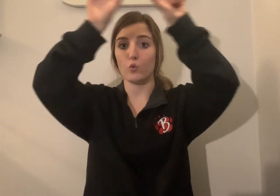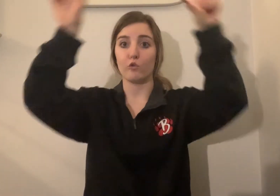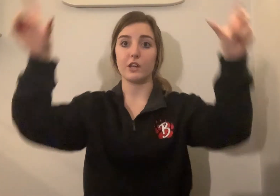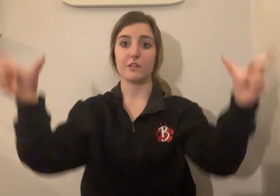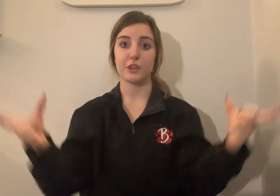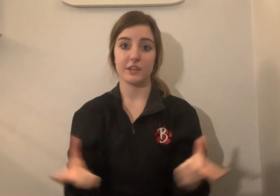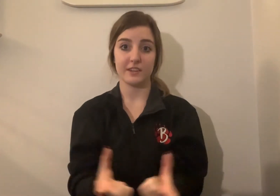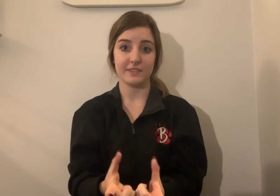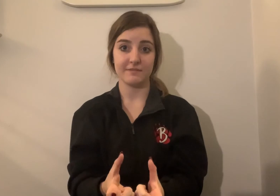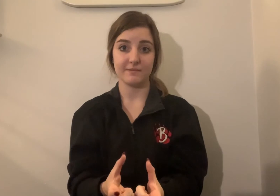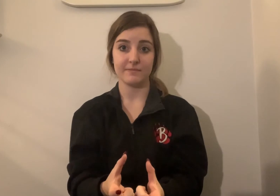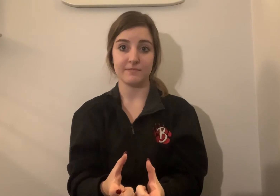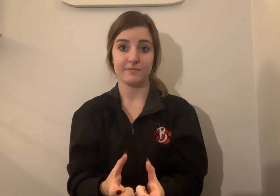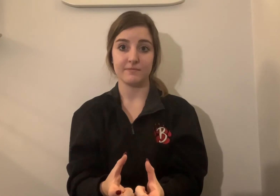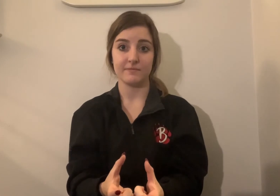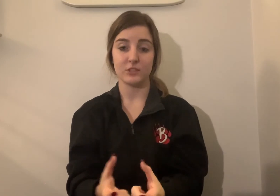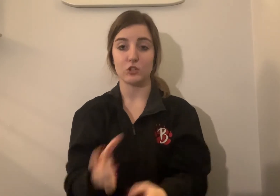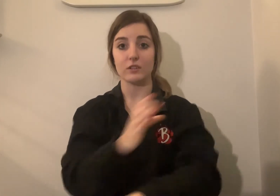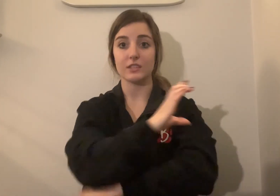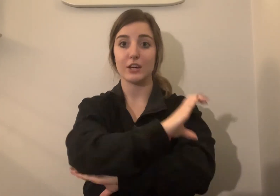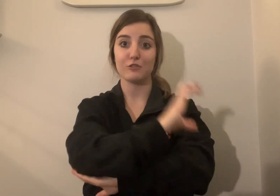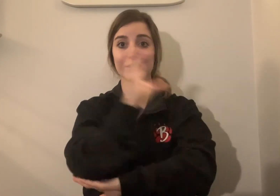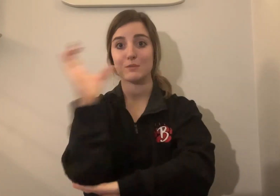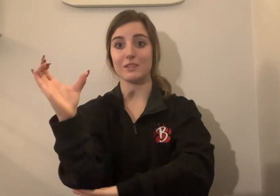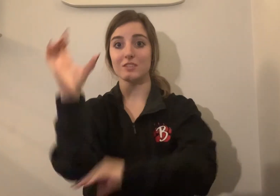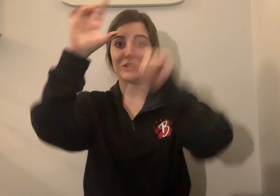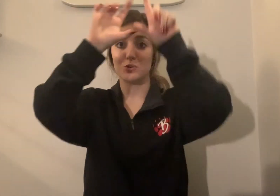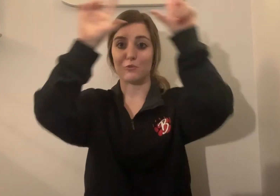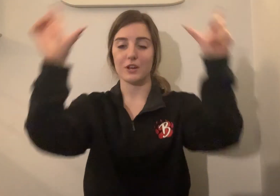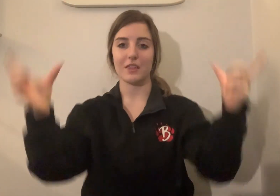Wreath. So you could say a Christmas wreath.